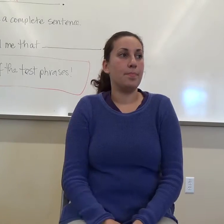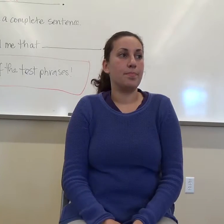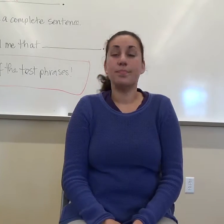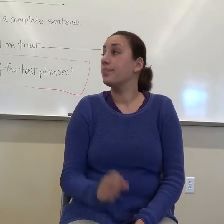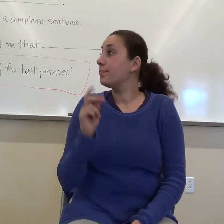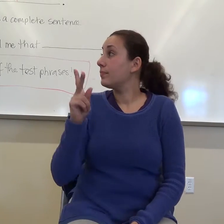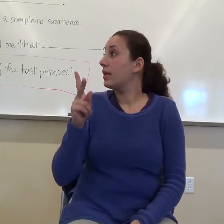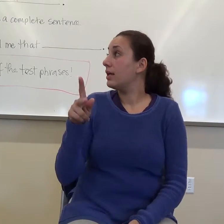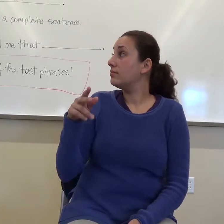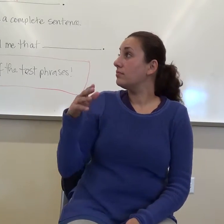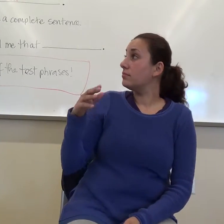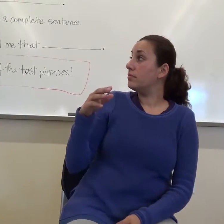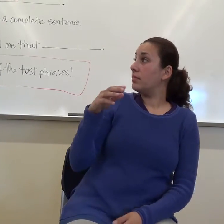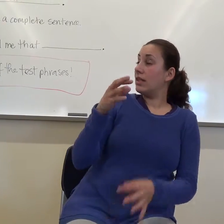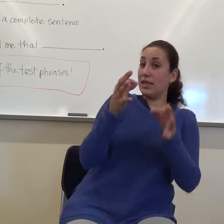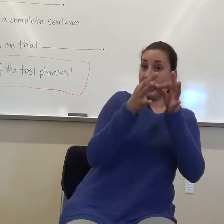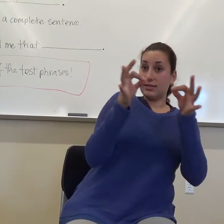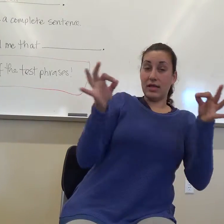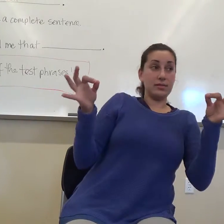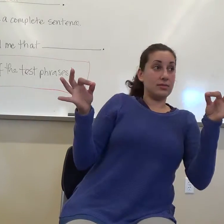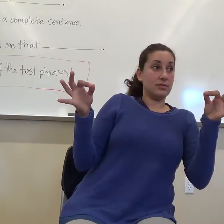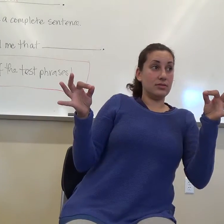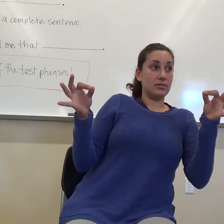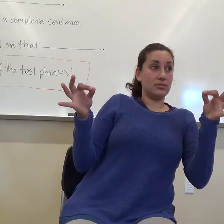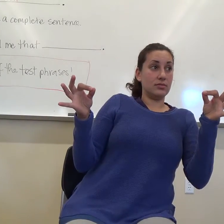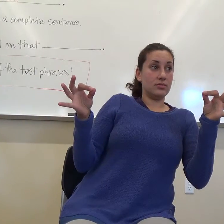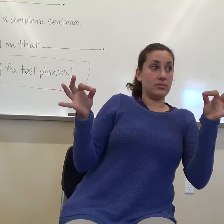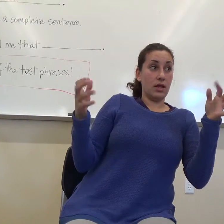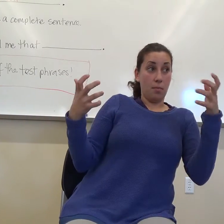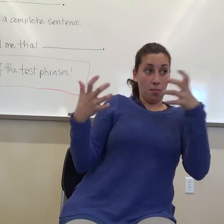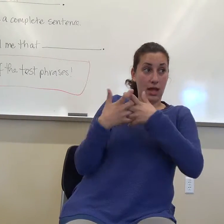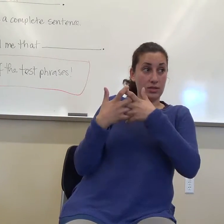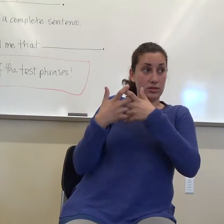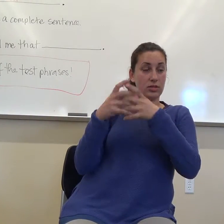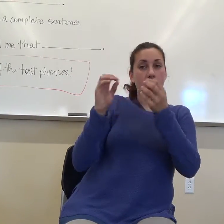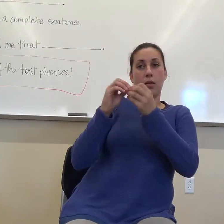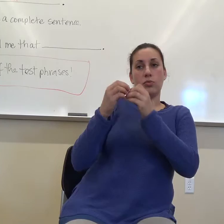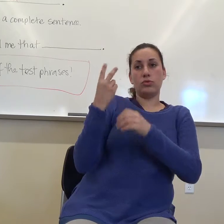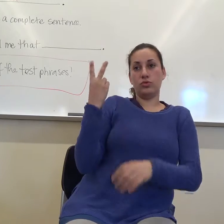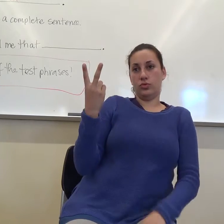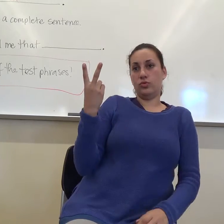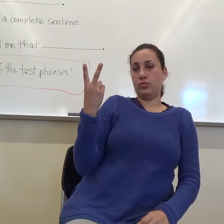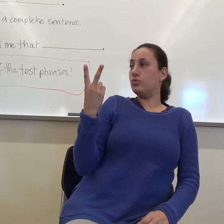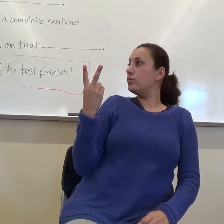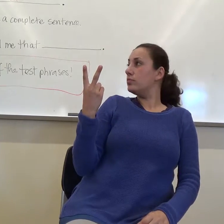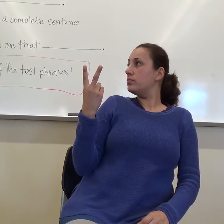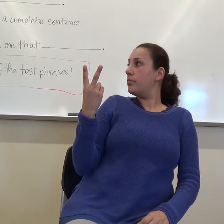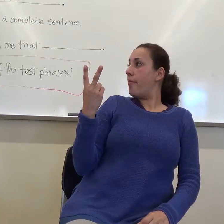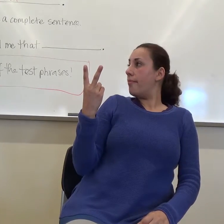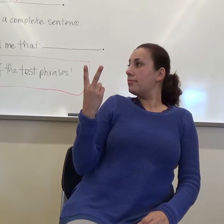The sentence up here that comes the closest to that is number 2, right? That says basically the same thing as sentence